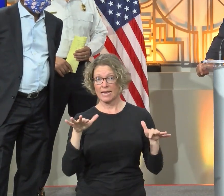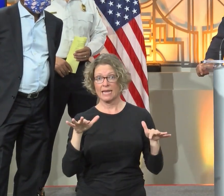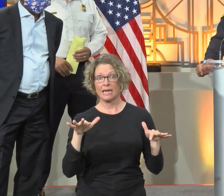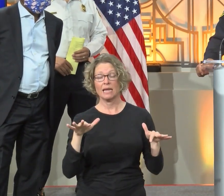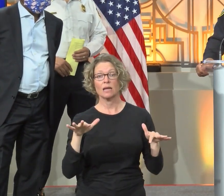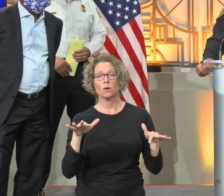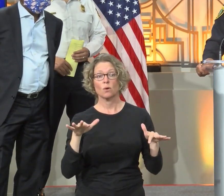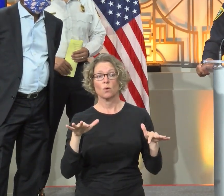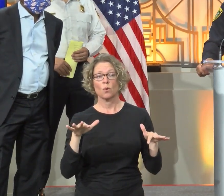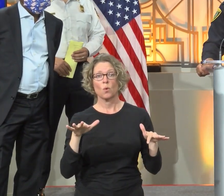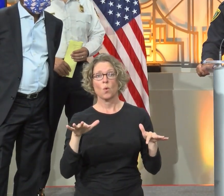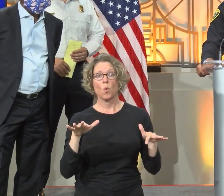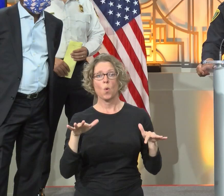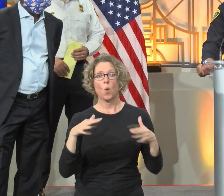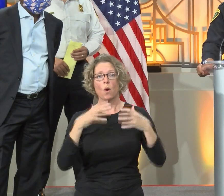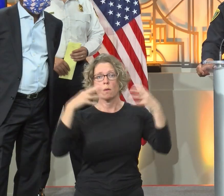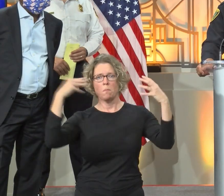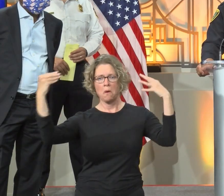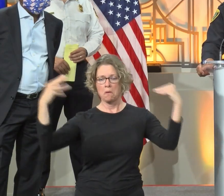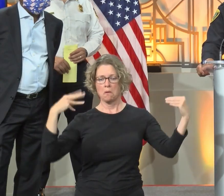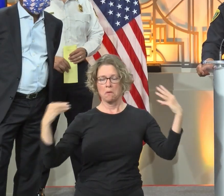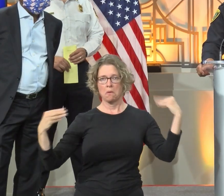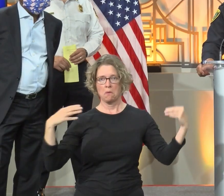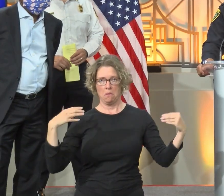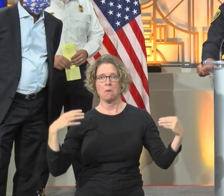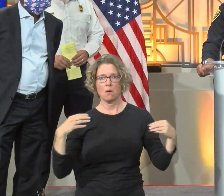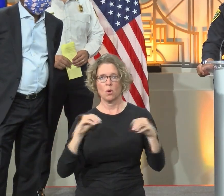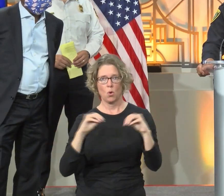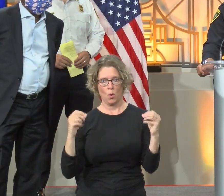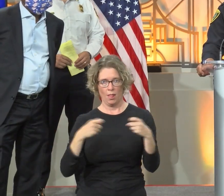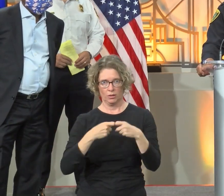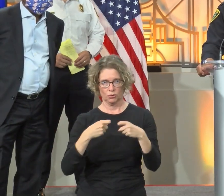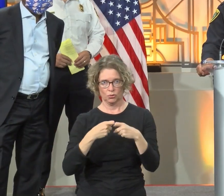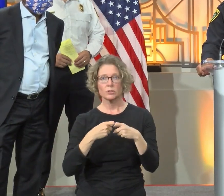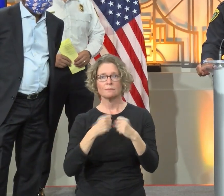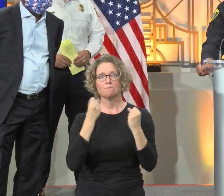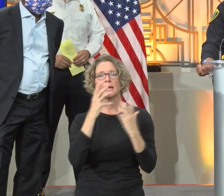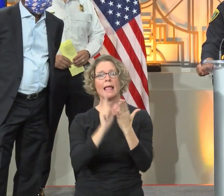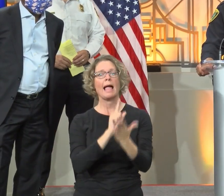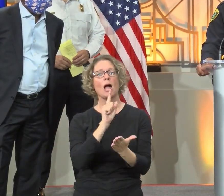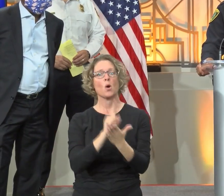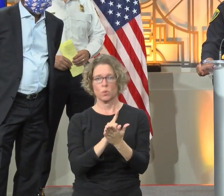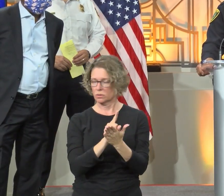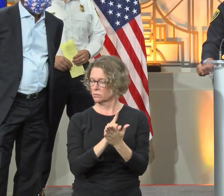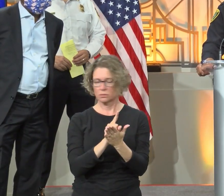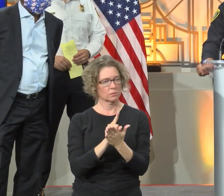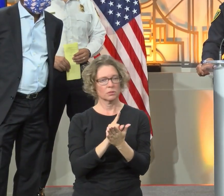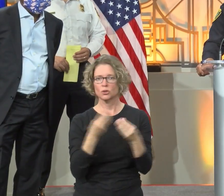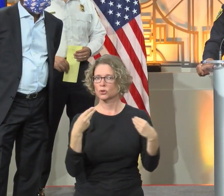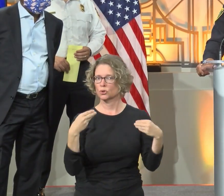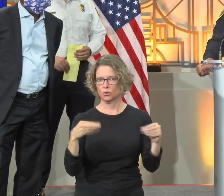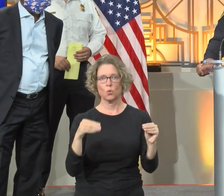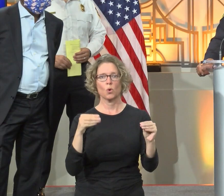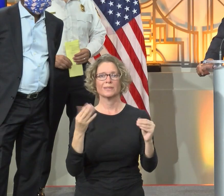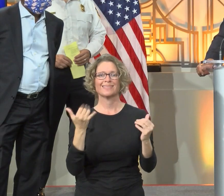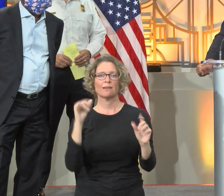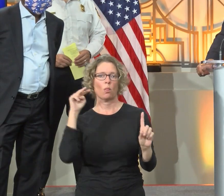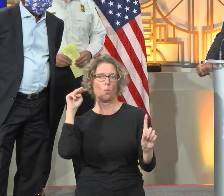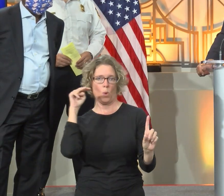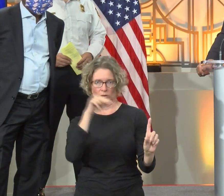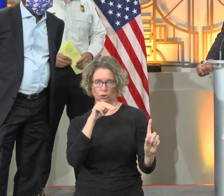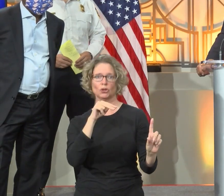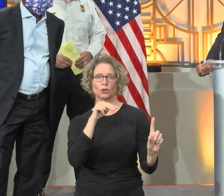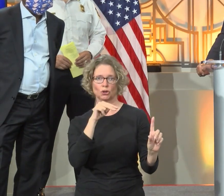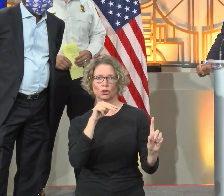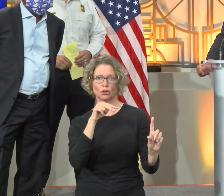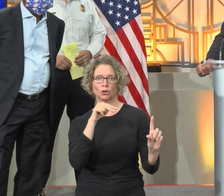widespread loss of power and extensive hours of loss of power, do not think that these places will be left alone. There will be